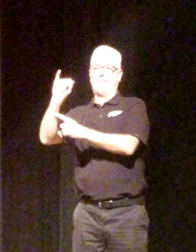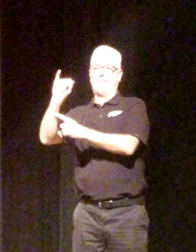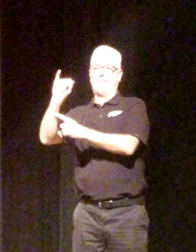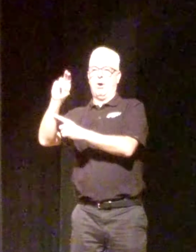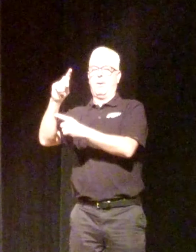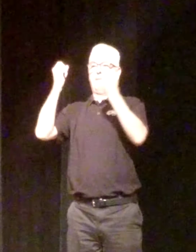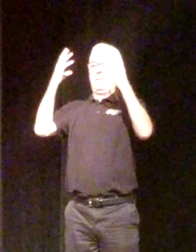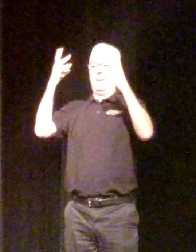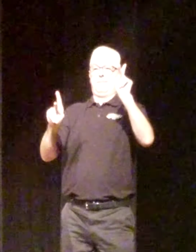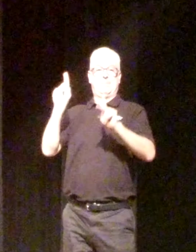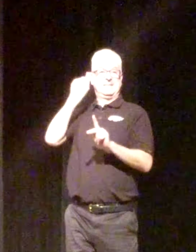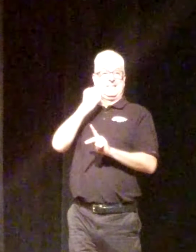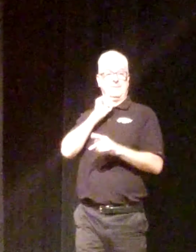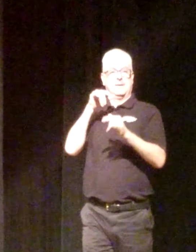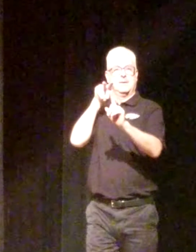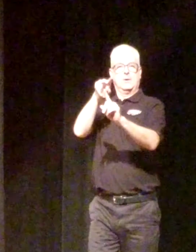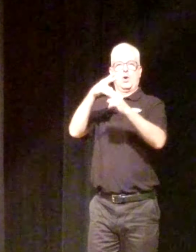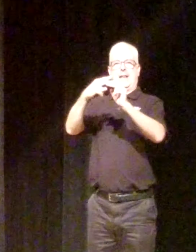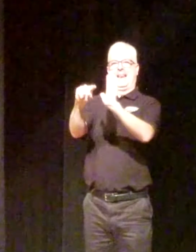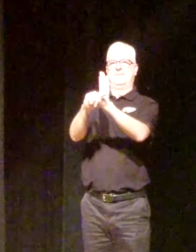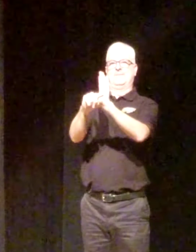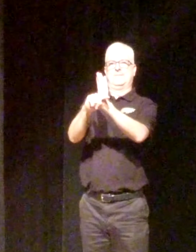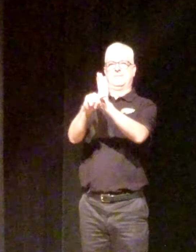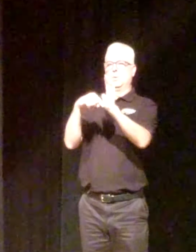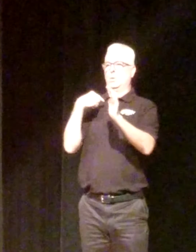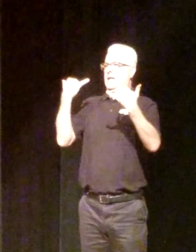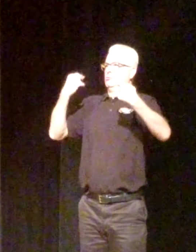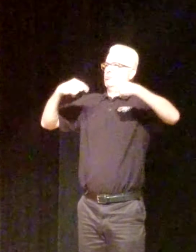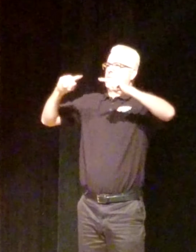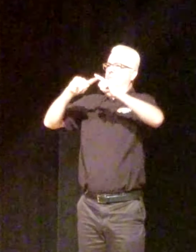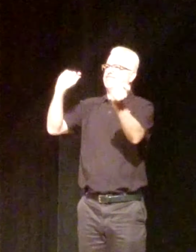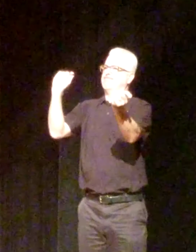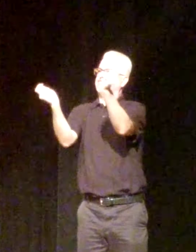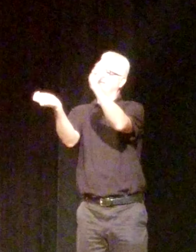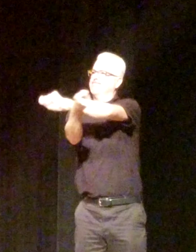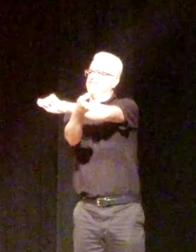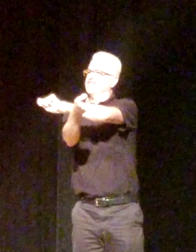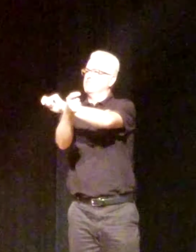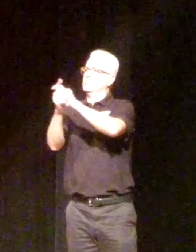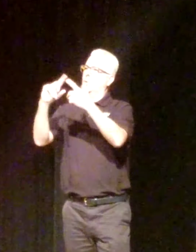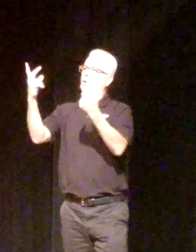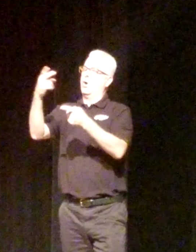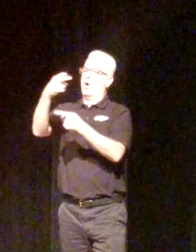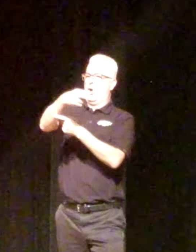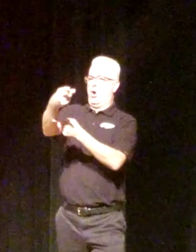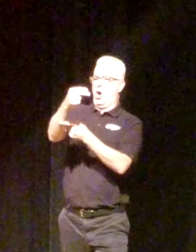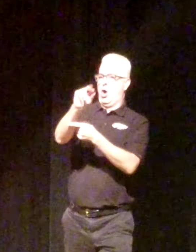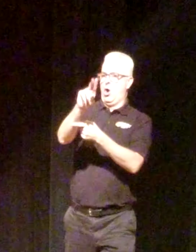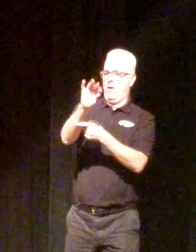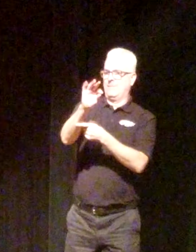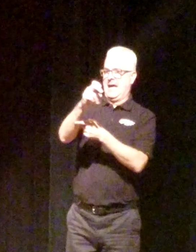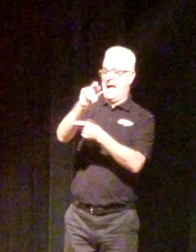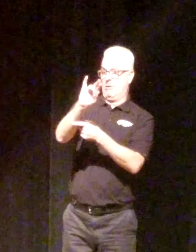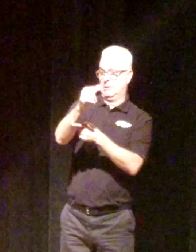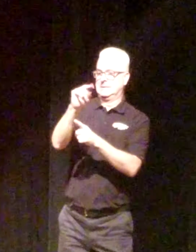Hearing impaired, many people, deaf people still look at that as a negative reflection. We're trying to change that to be maybe hard of